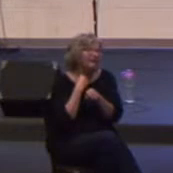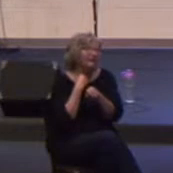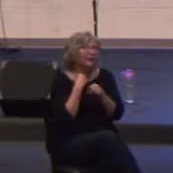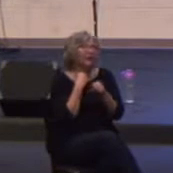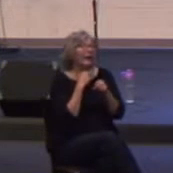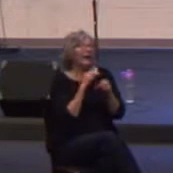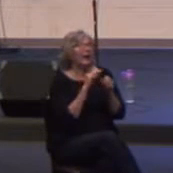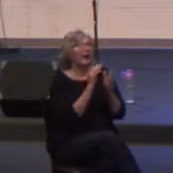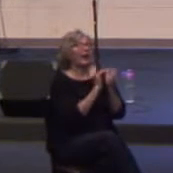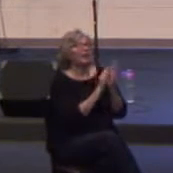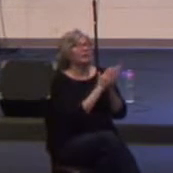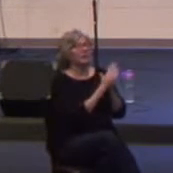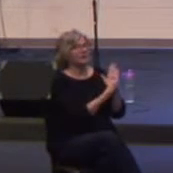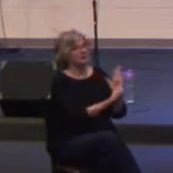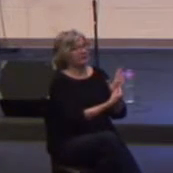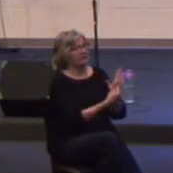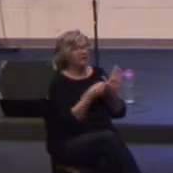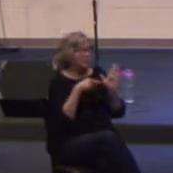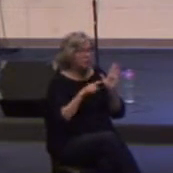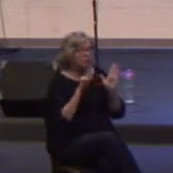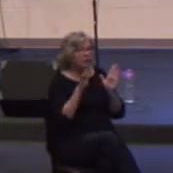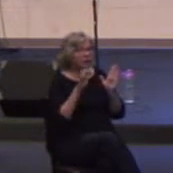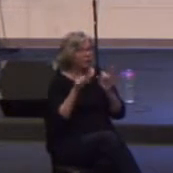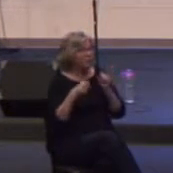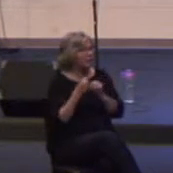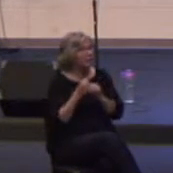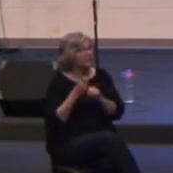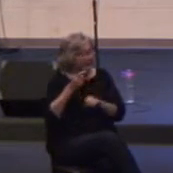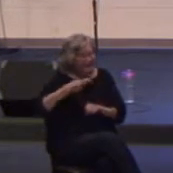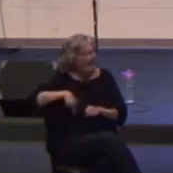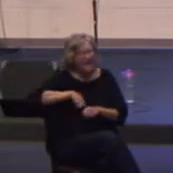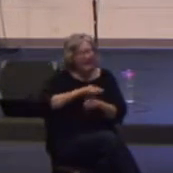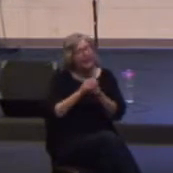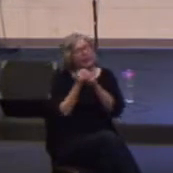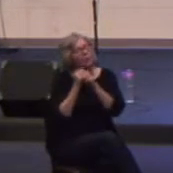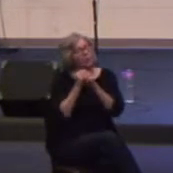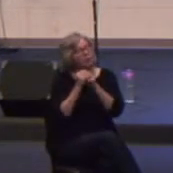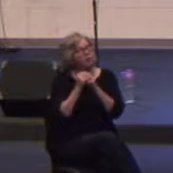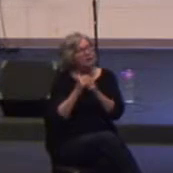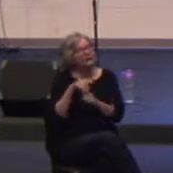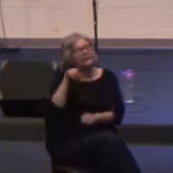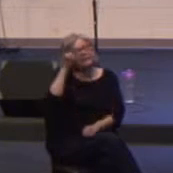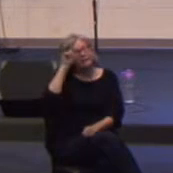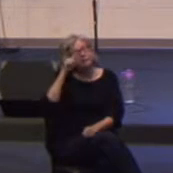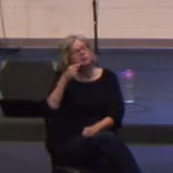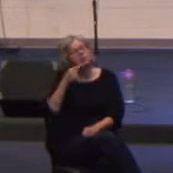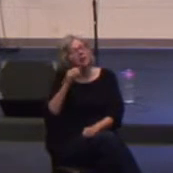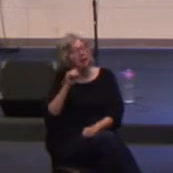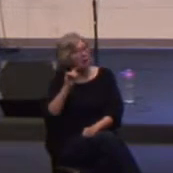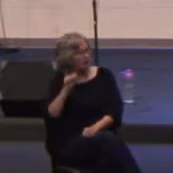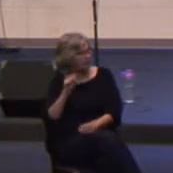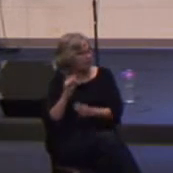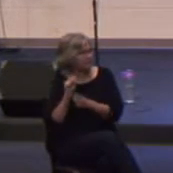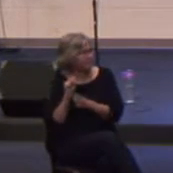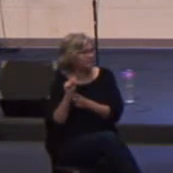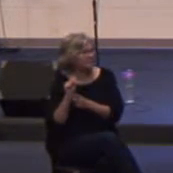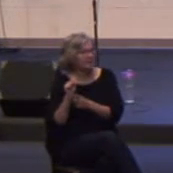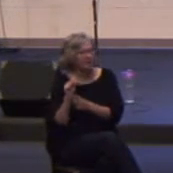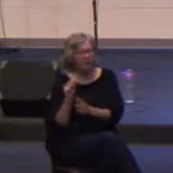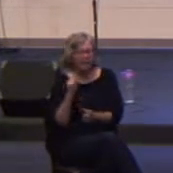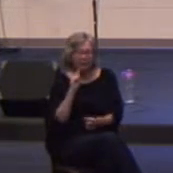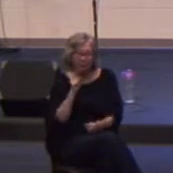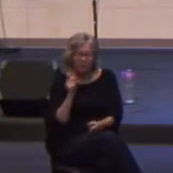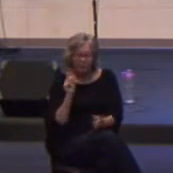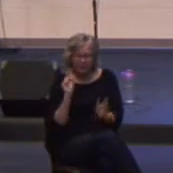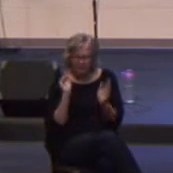say during those 400 years, they were worshiping the Egyptian gods. I mean, it's like they were looking